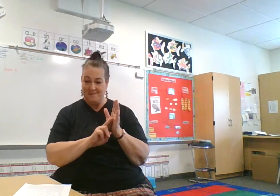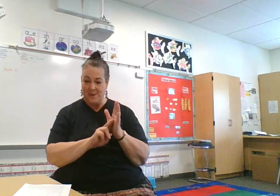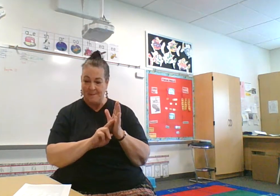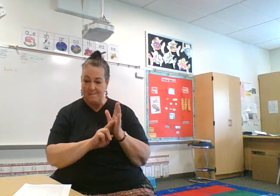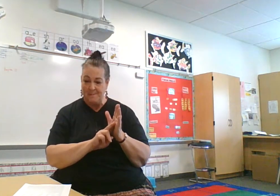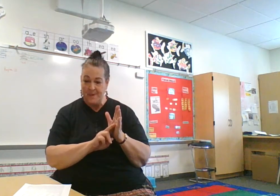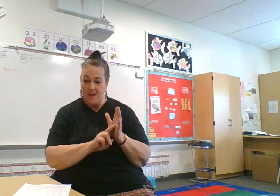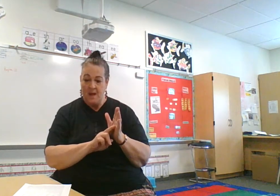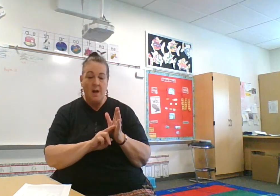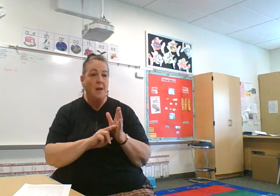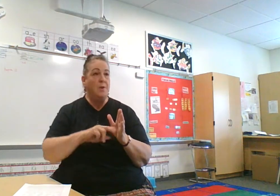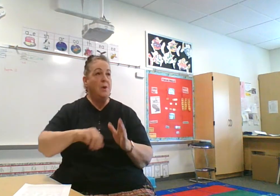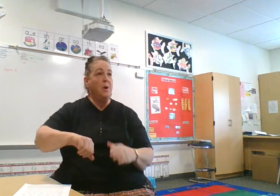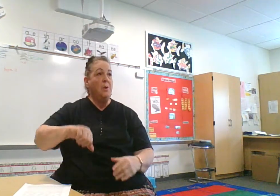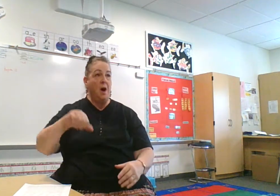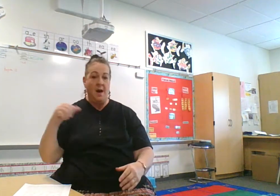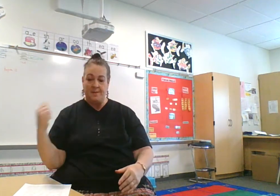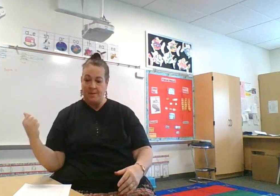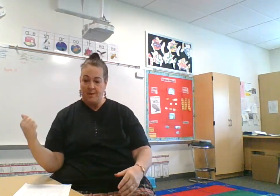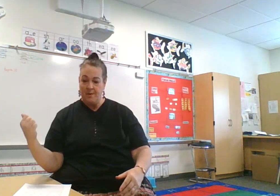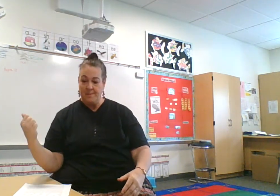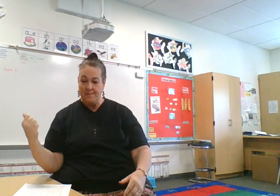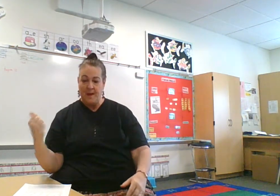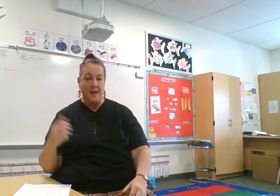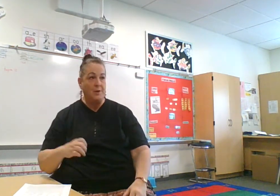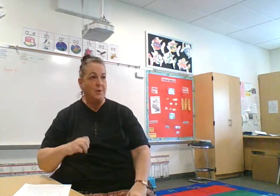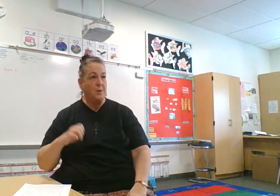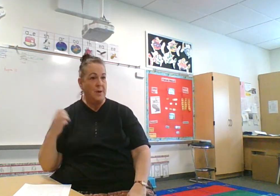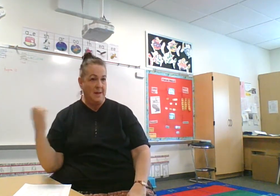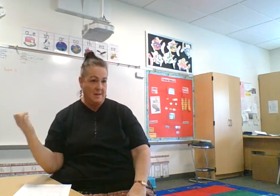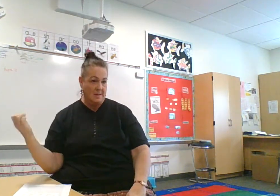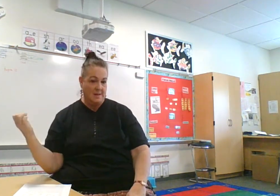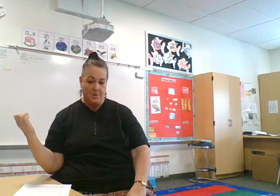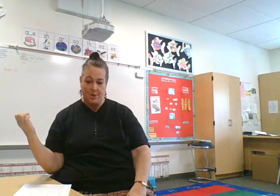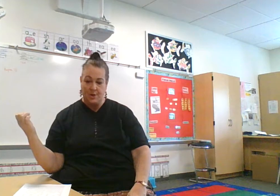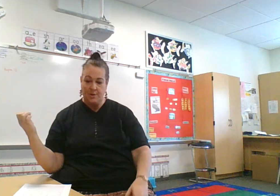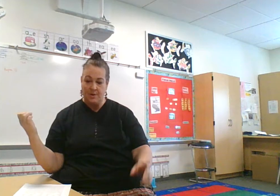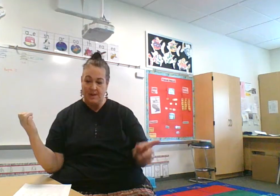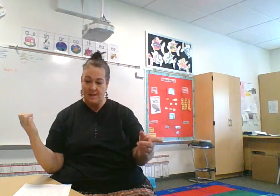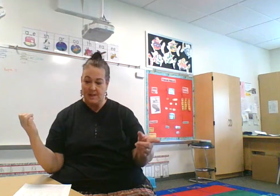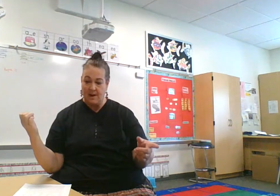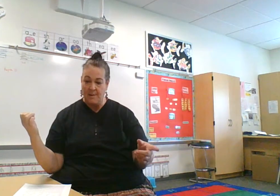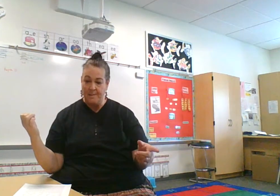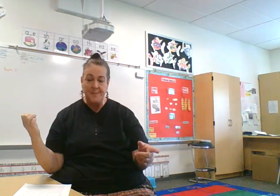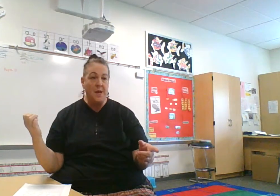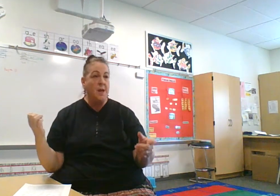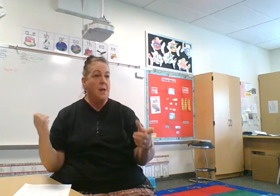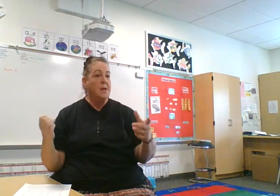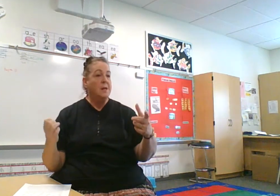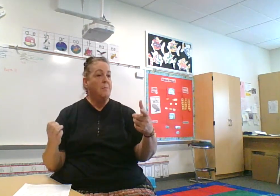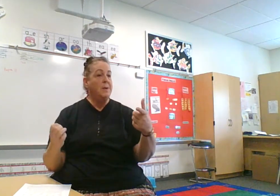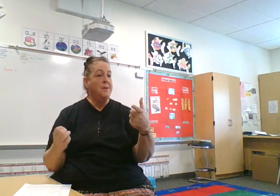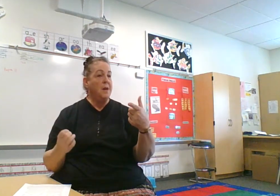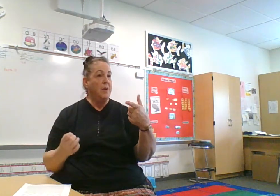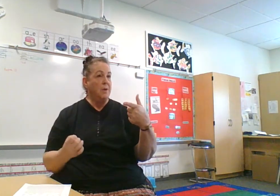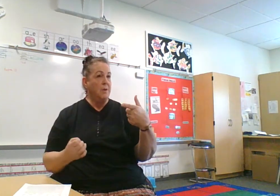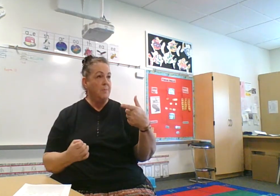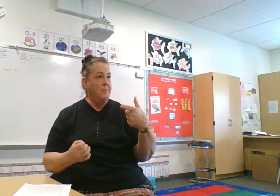right. You know other, and you know else. They're just on your list there. With your, remember